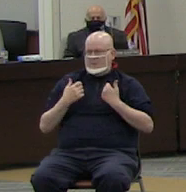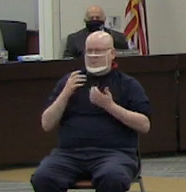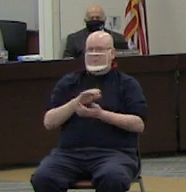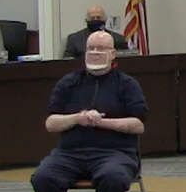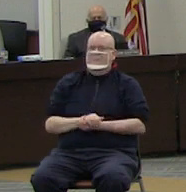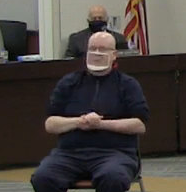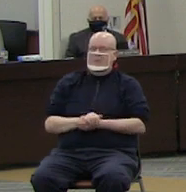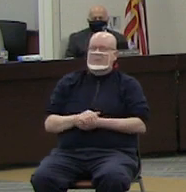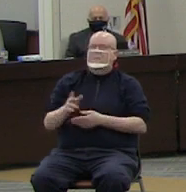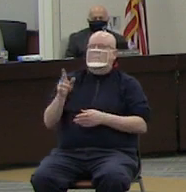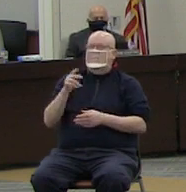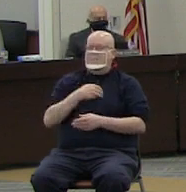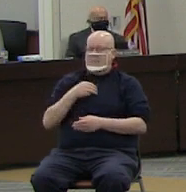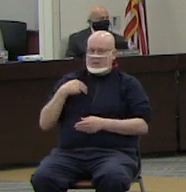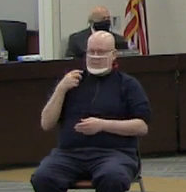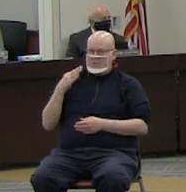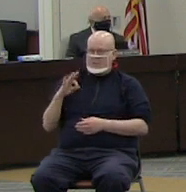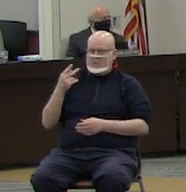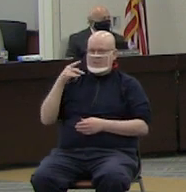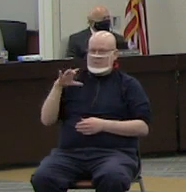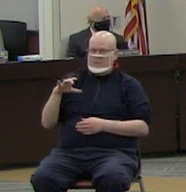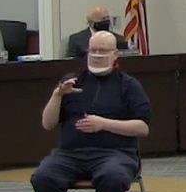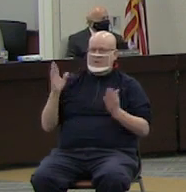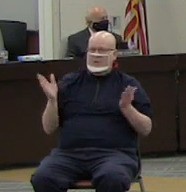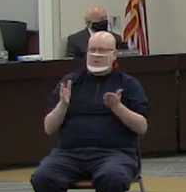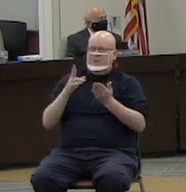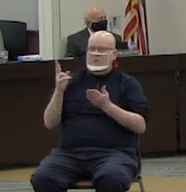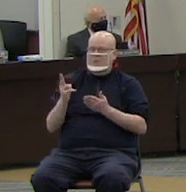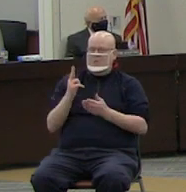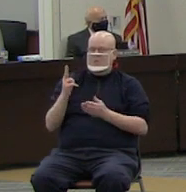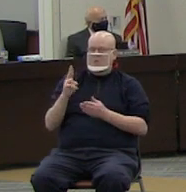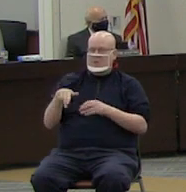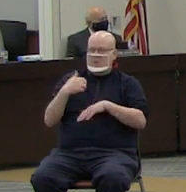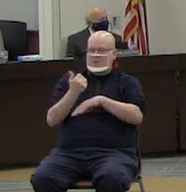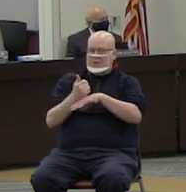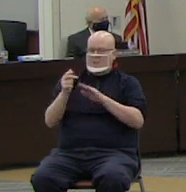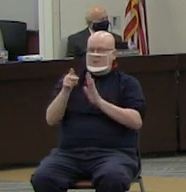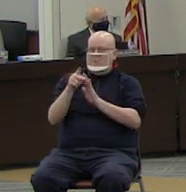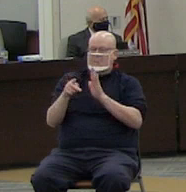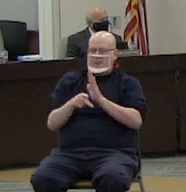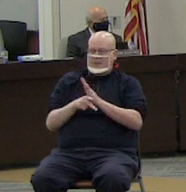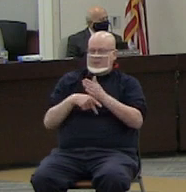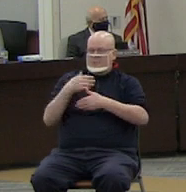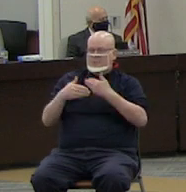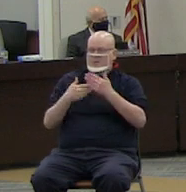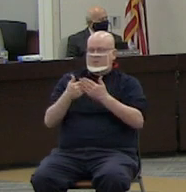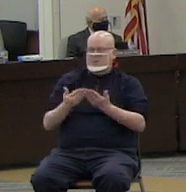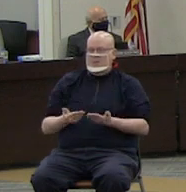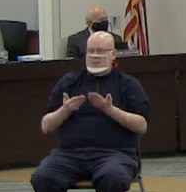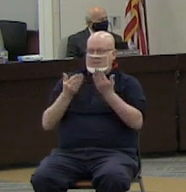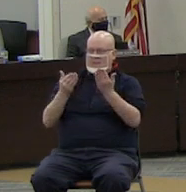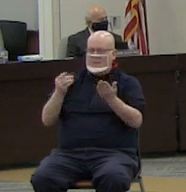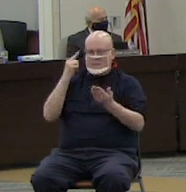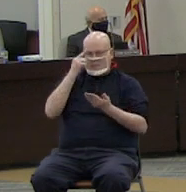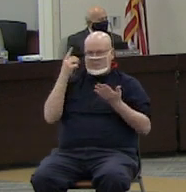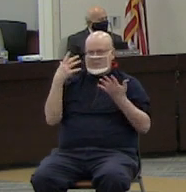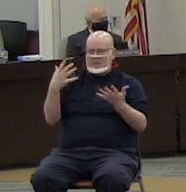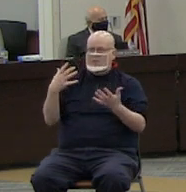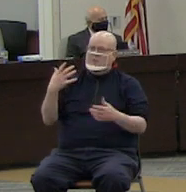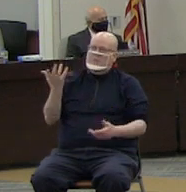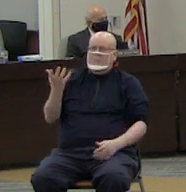of the public, staff, and students are encouraged to utilize established policies and procedures for offering suggestions or addressing concerns and